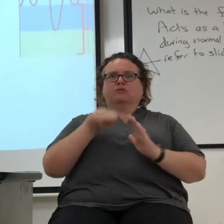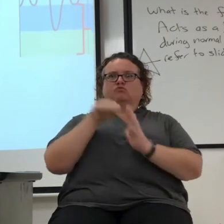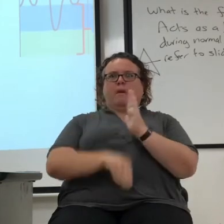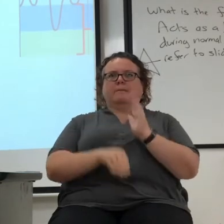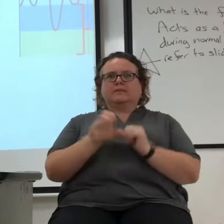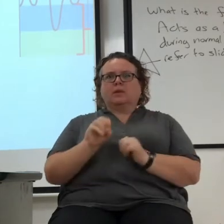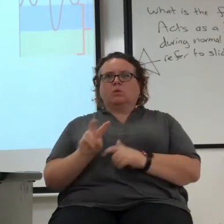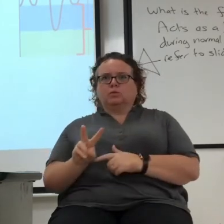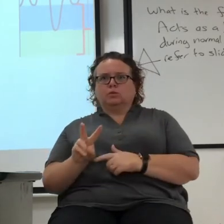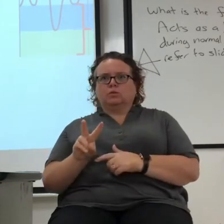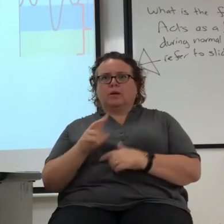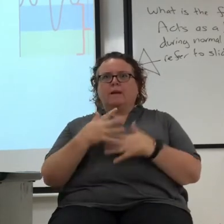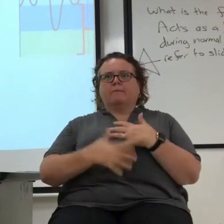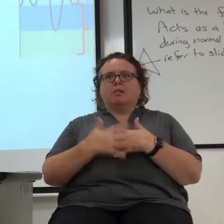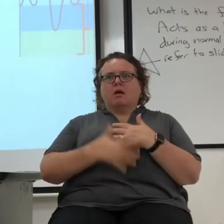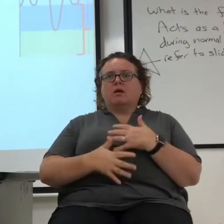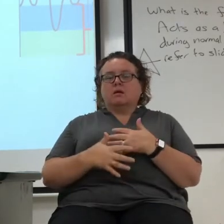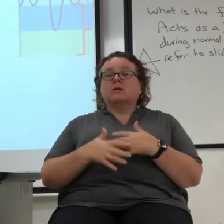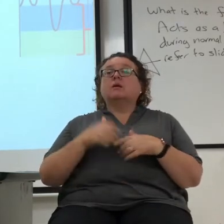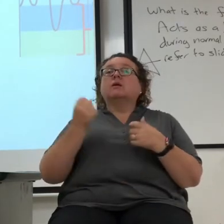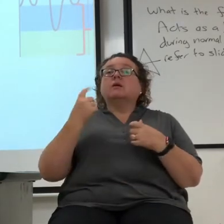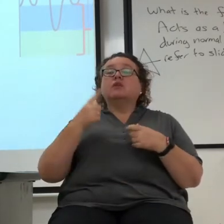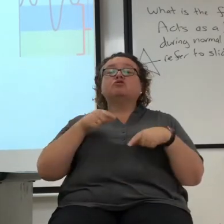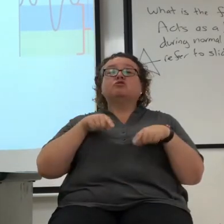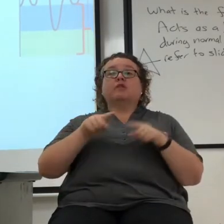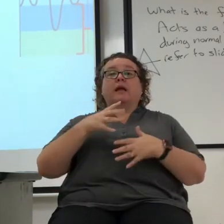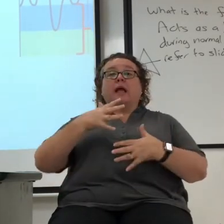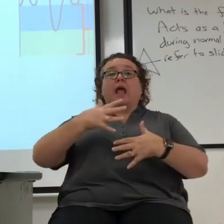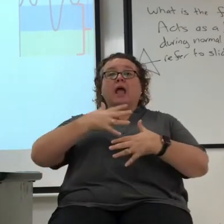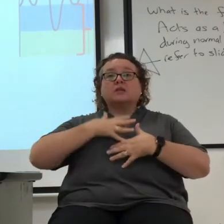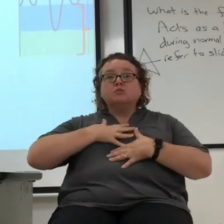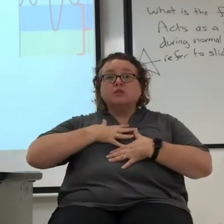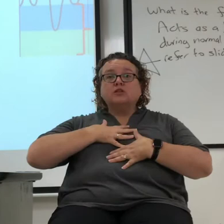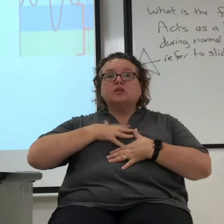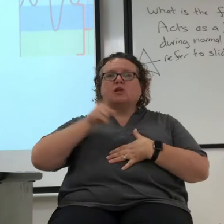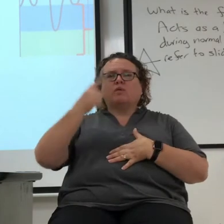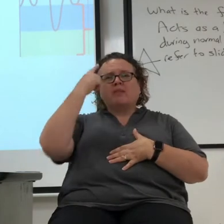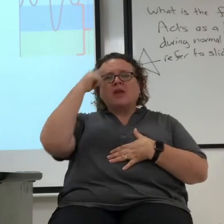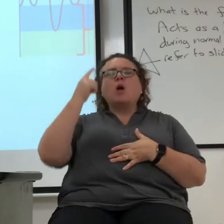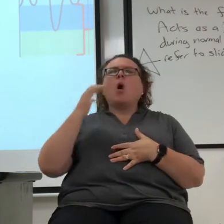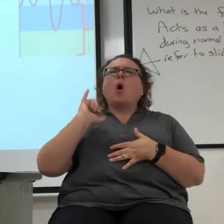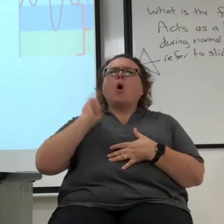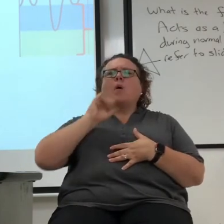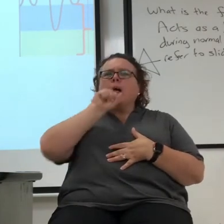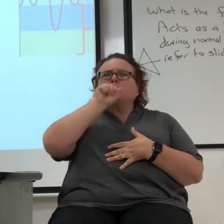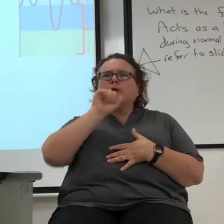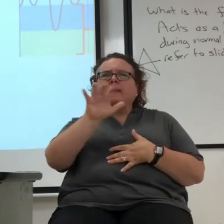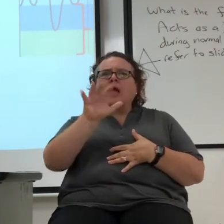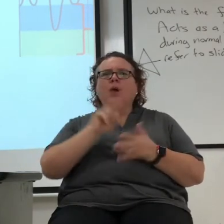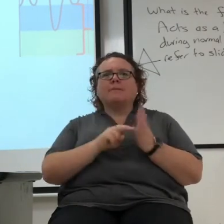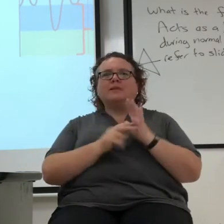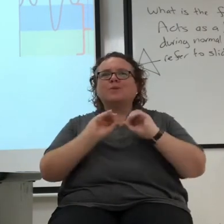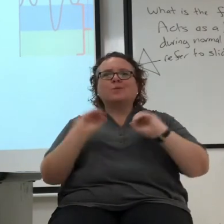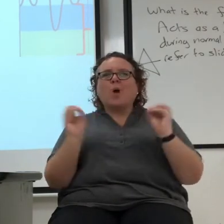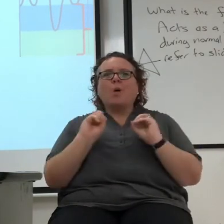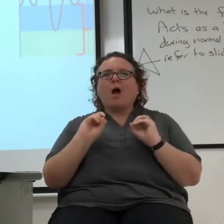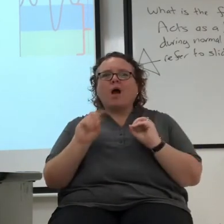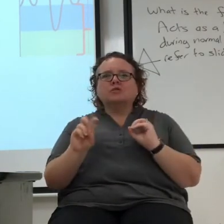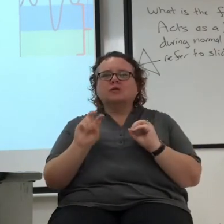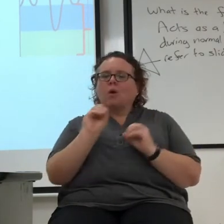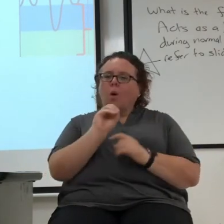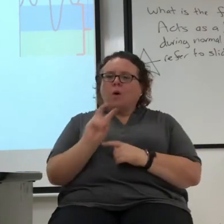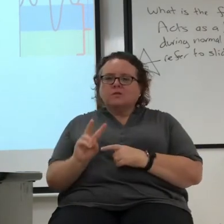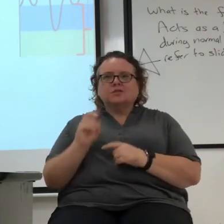in pulmonary blood. During expiration, you might think, oh, I'm breathing out. I'm not getting any oxygen in my blood. You